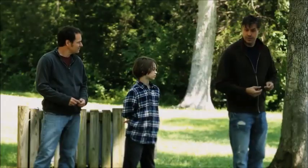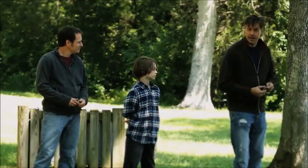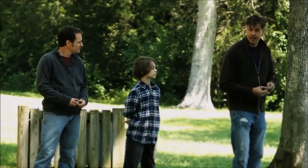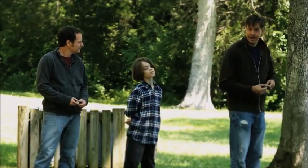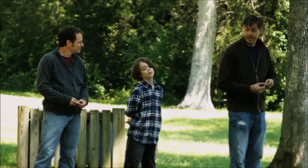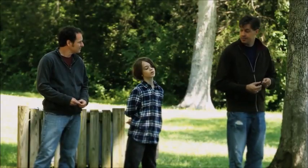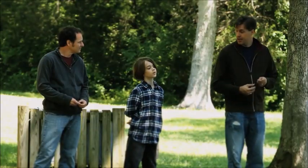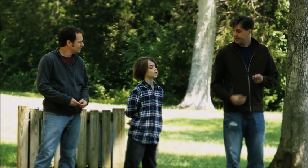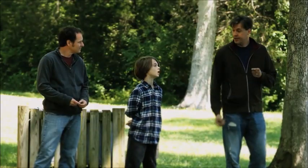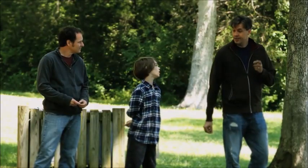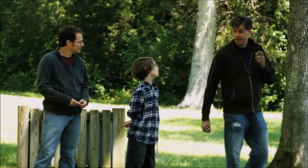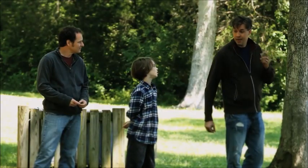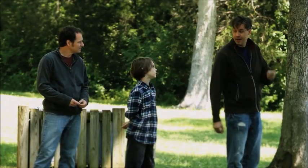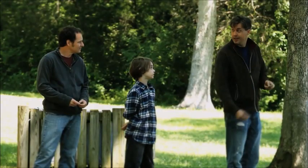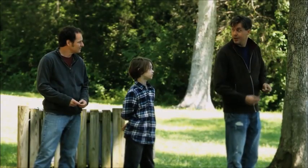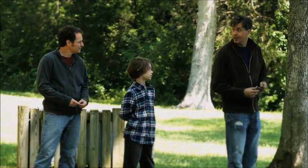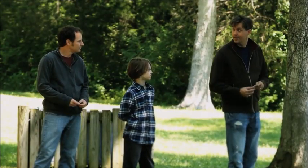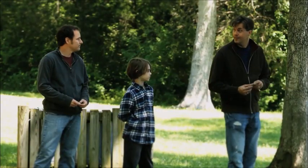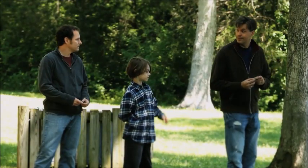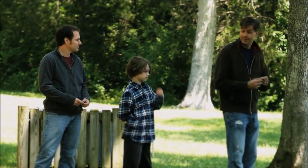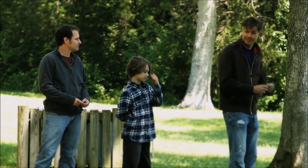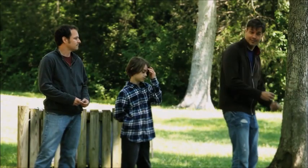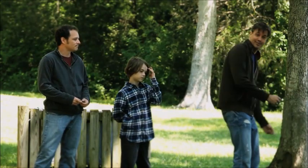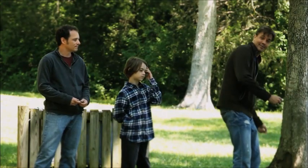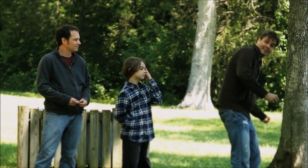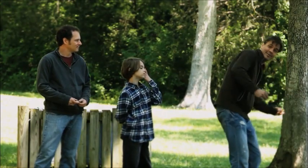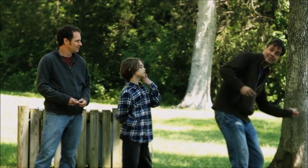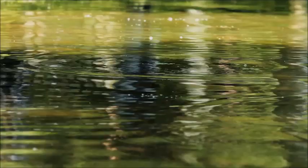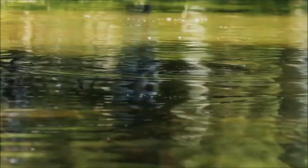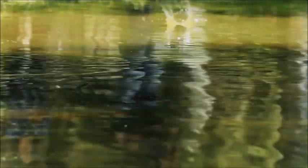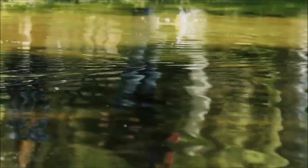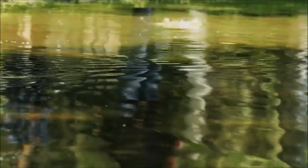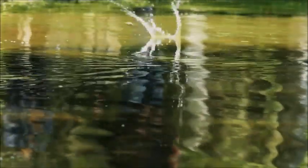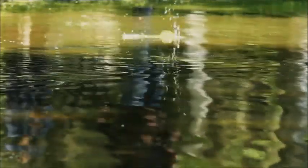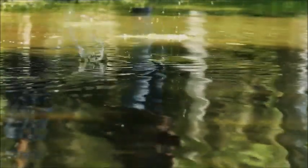This one's for not letting his best friends stay mad at each other.